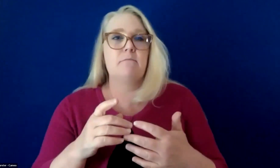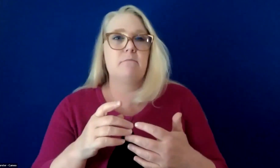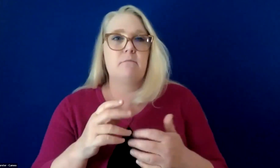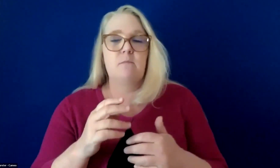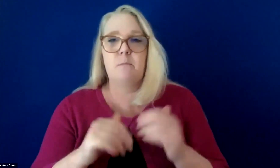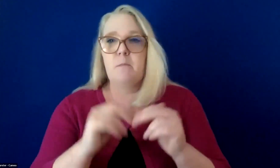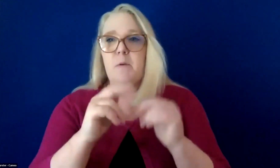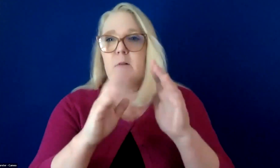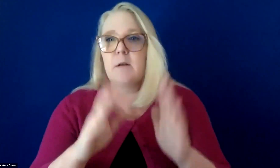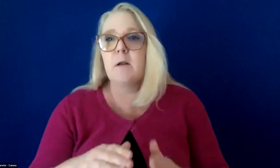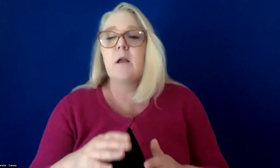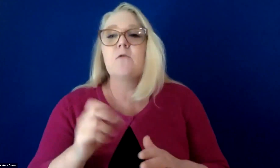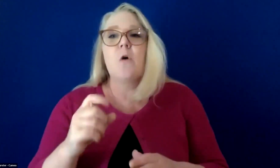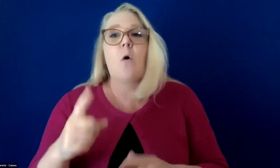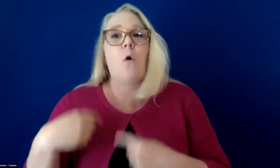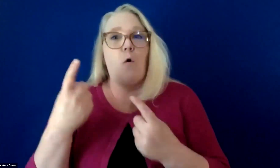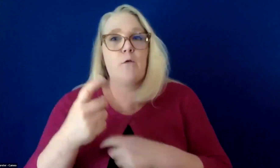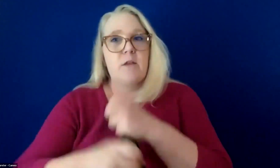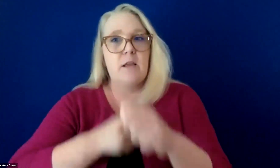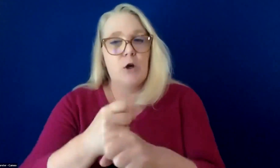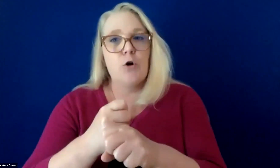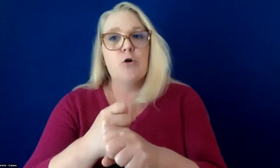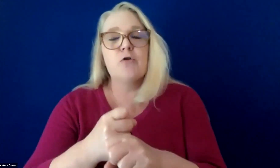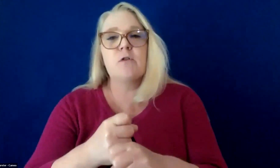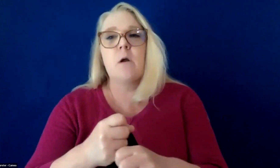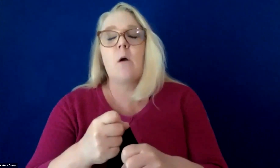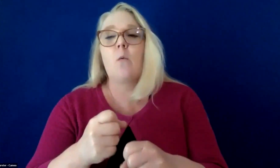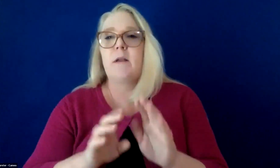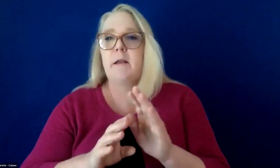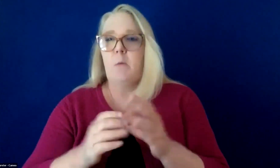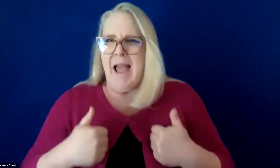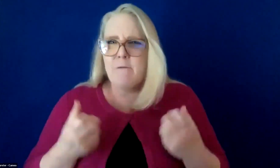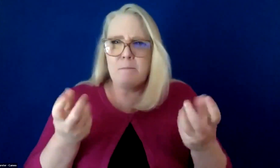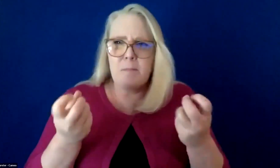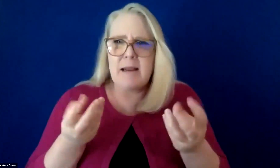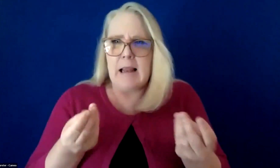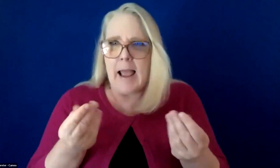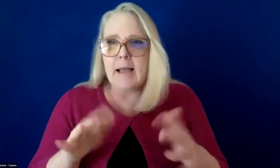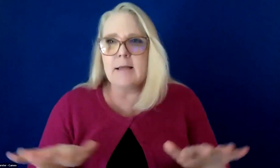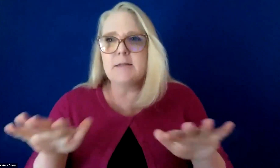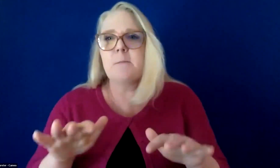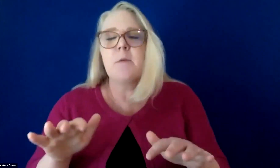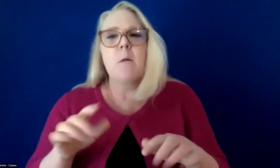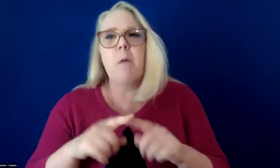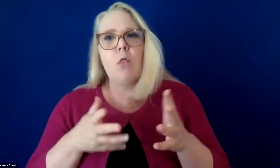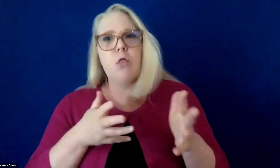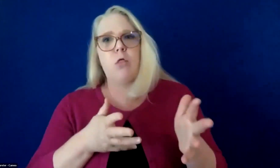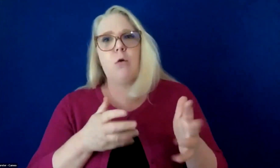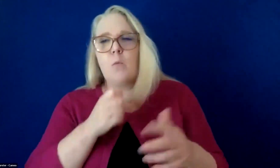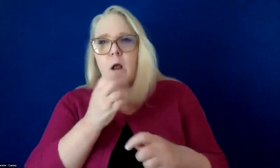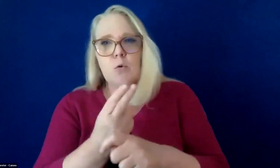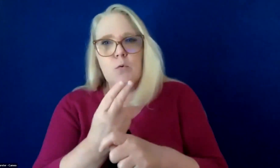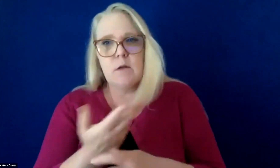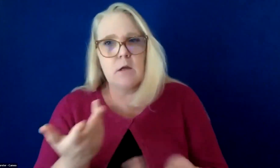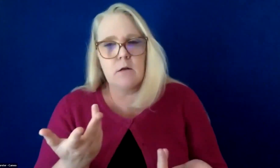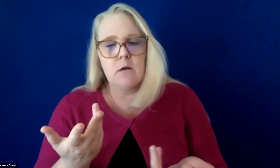so with that, over the years, we've developed all of these, and they've got all this land on these properties that are not being used. And